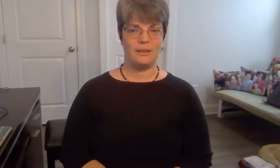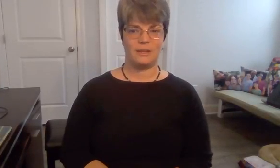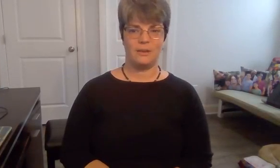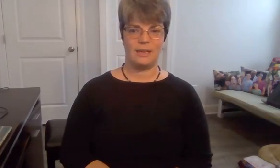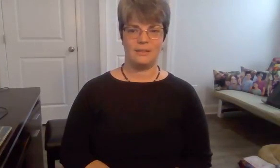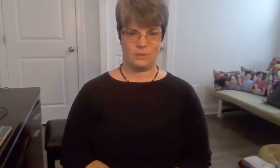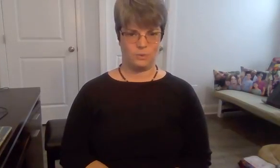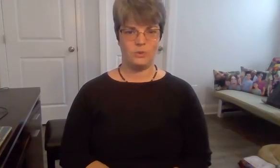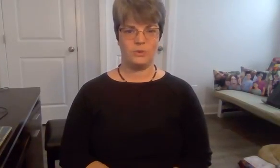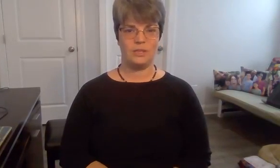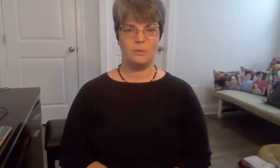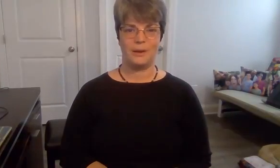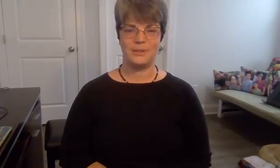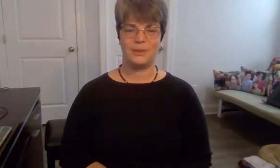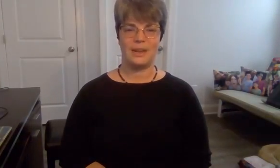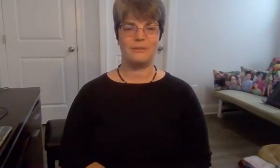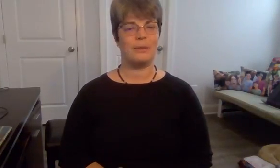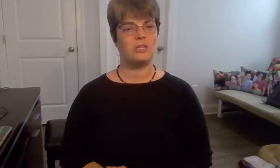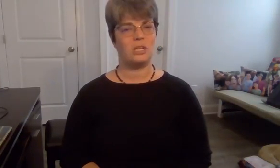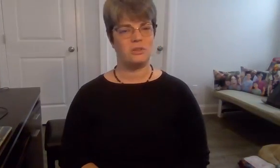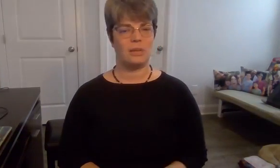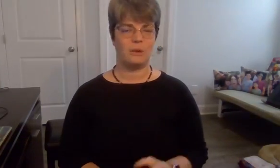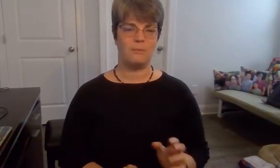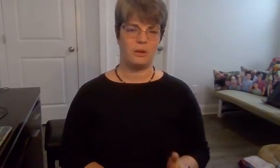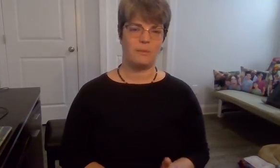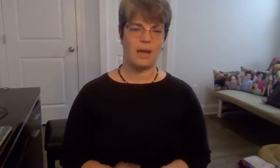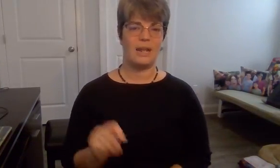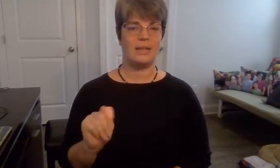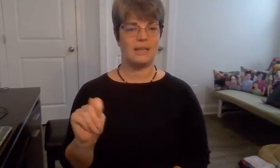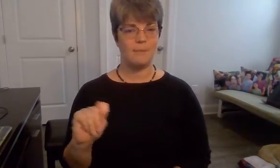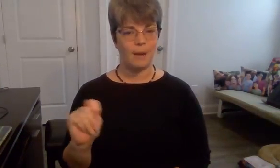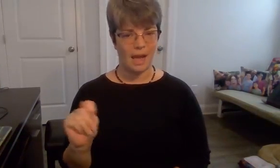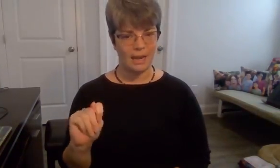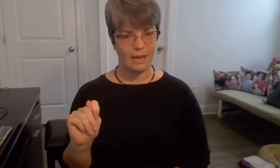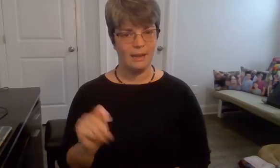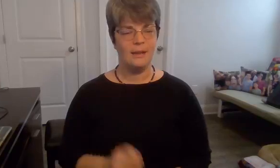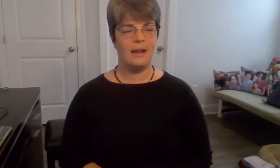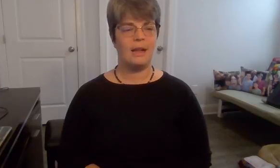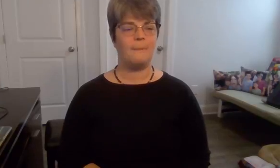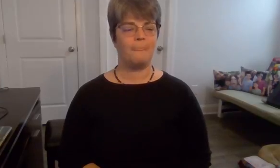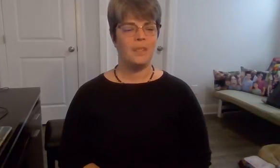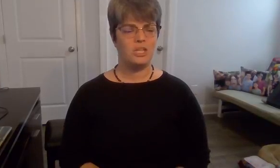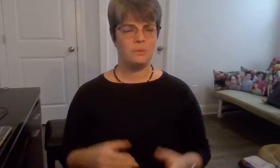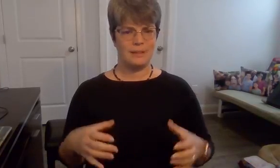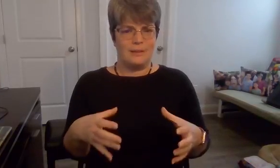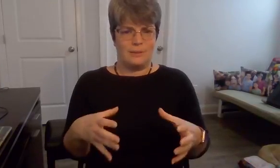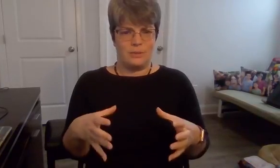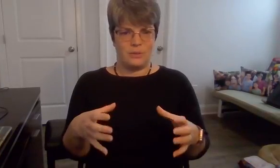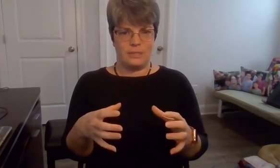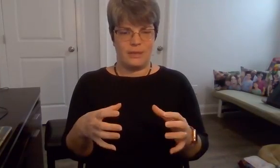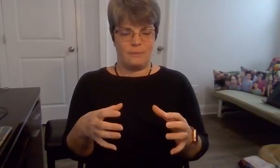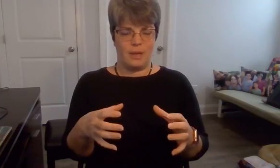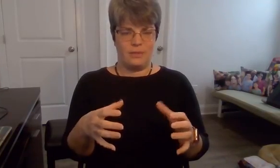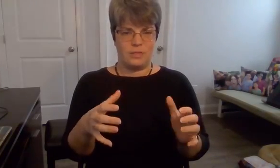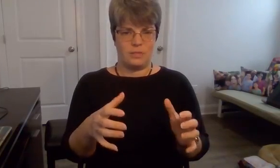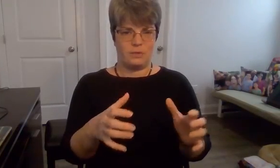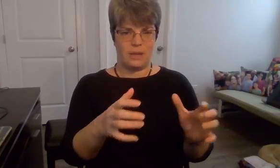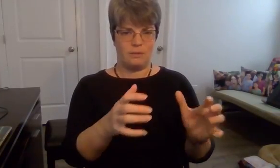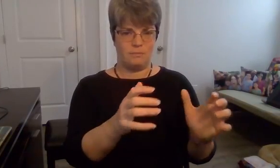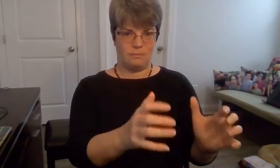like, okay, we'll do this more. So then every time I changed her diaper, I'd put on the potty. I'd sign potty. she was little. She was only 7 months, so I